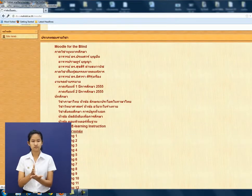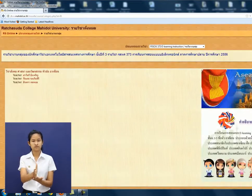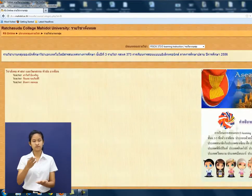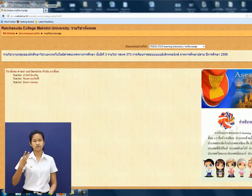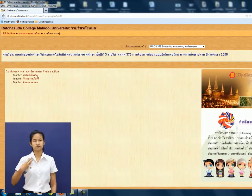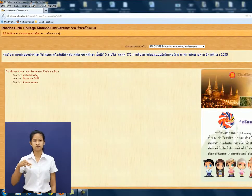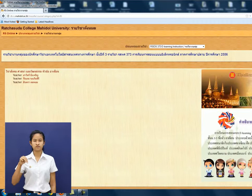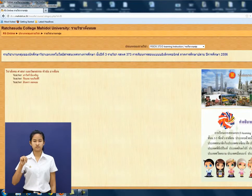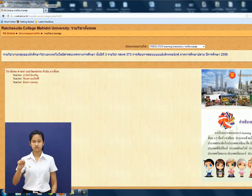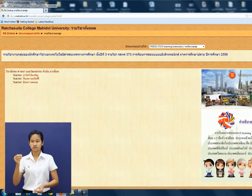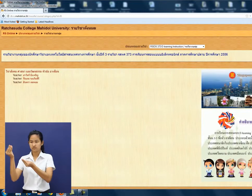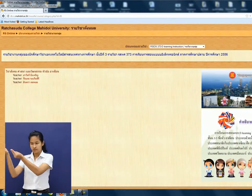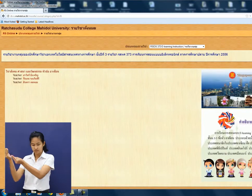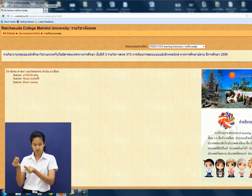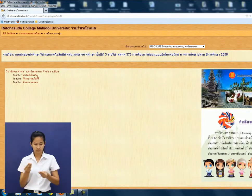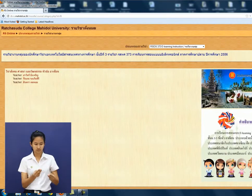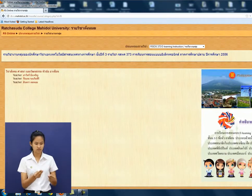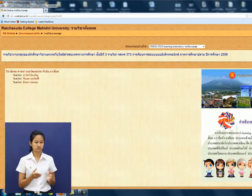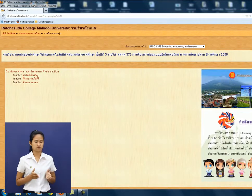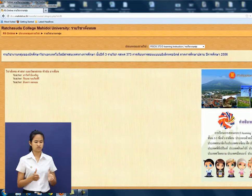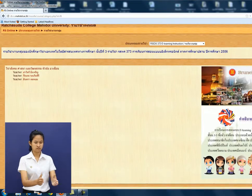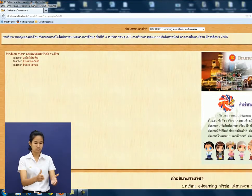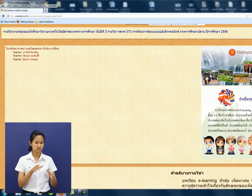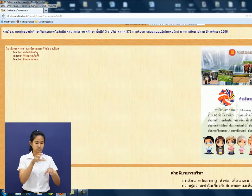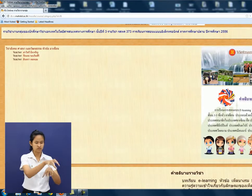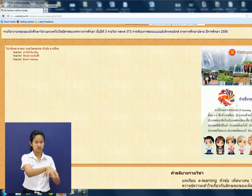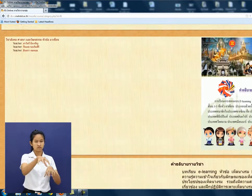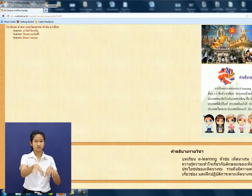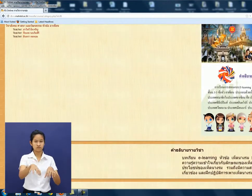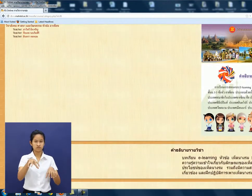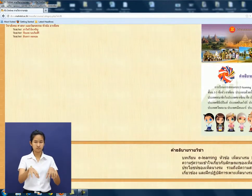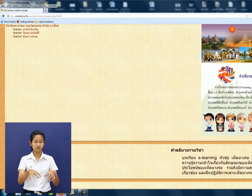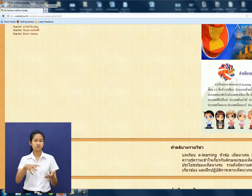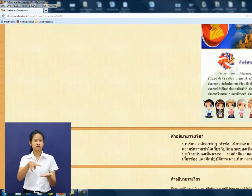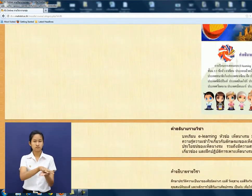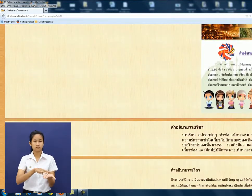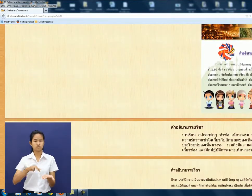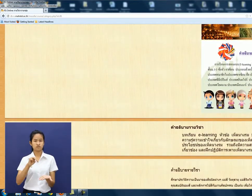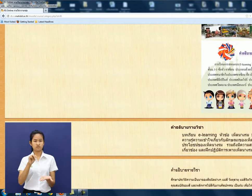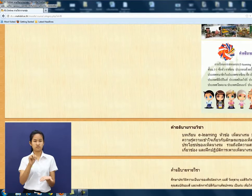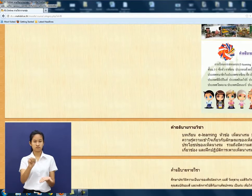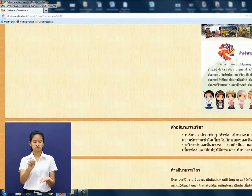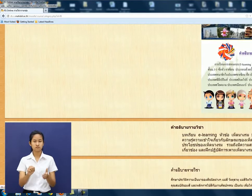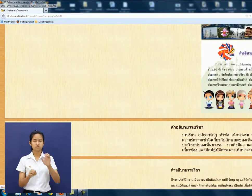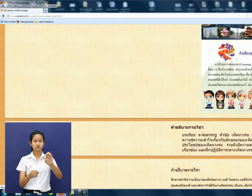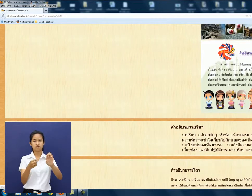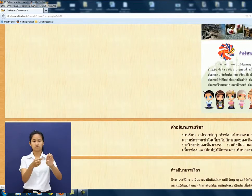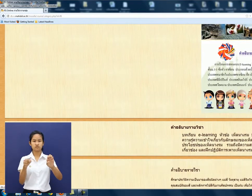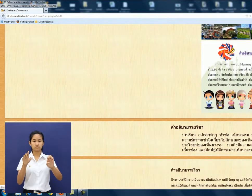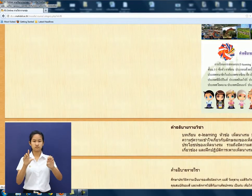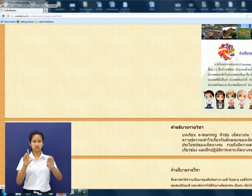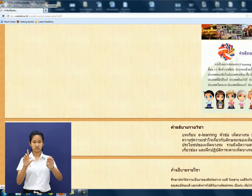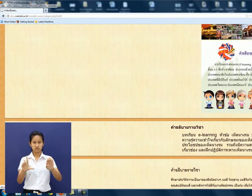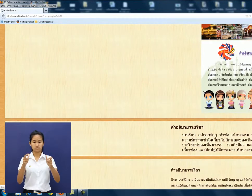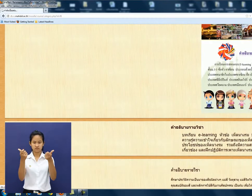course was developed through a learning management system called Moodle. Mahidol